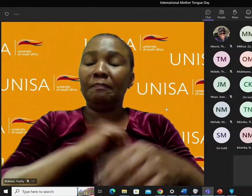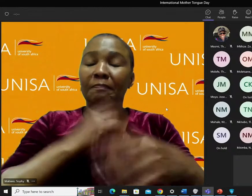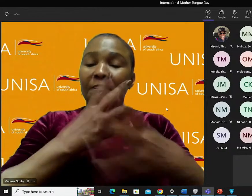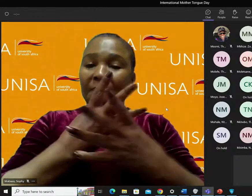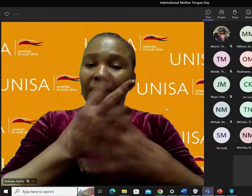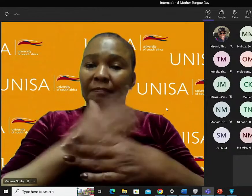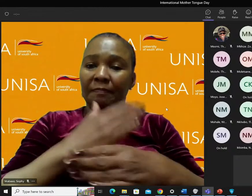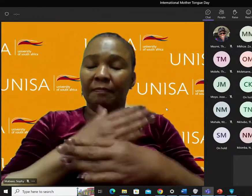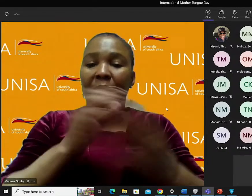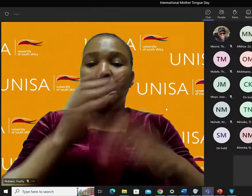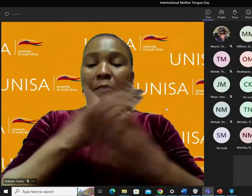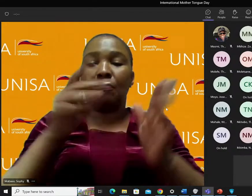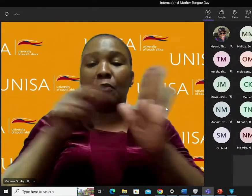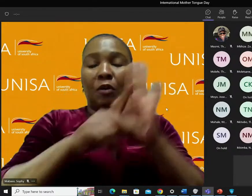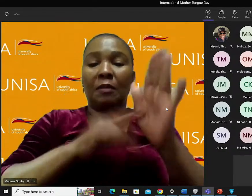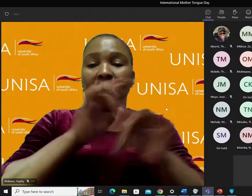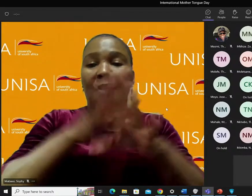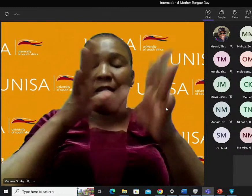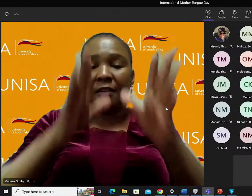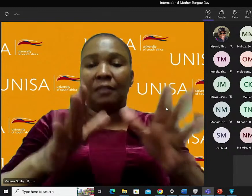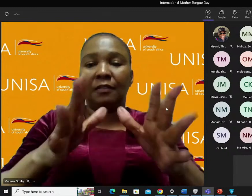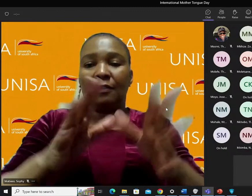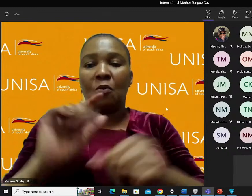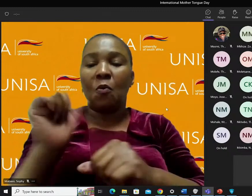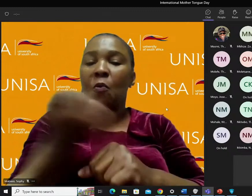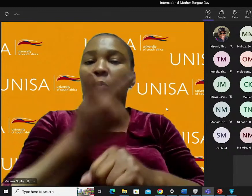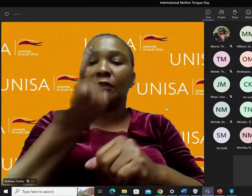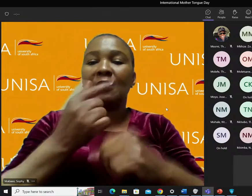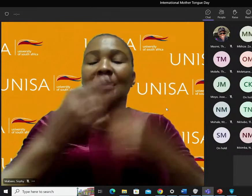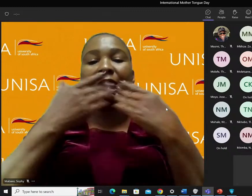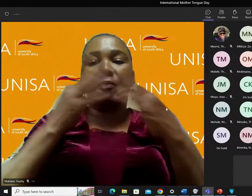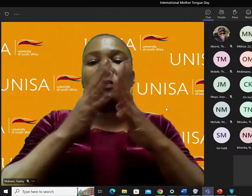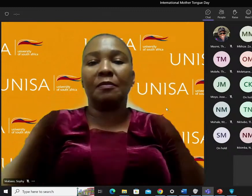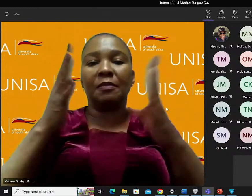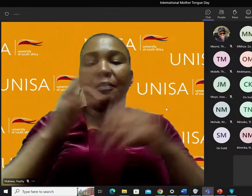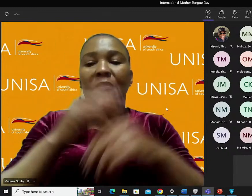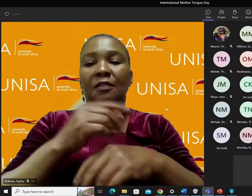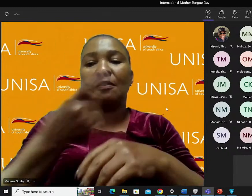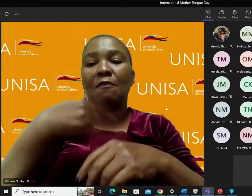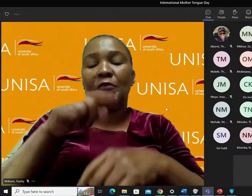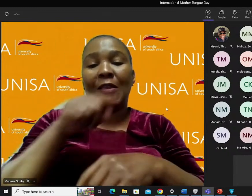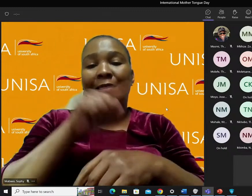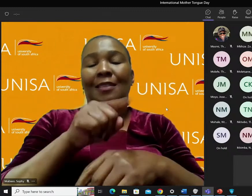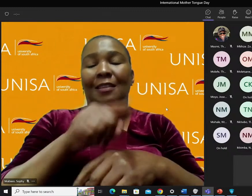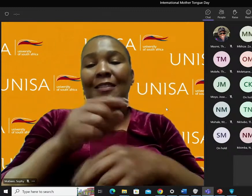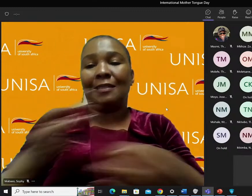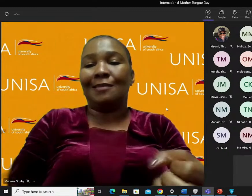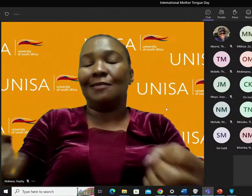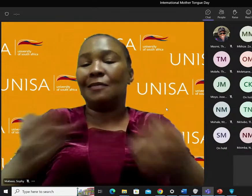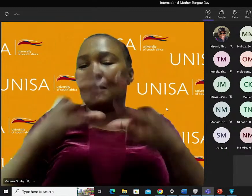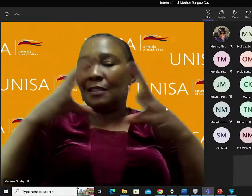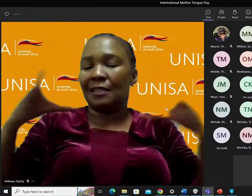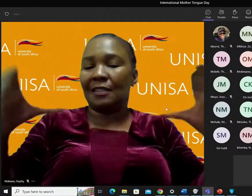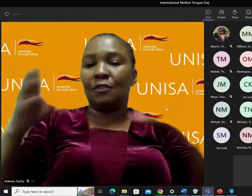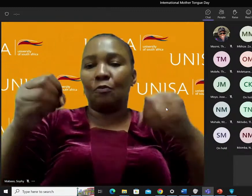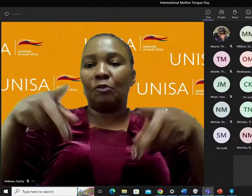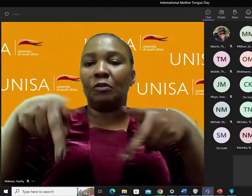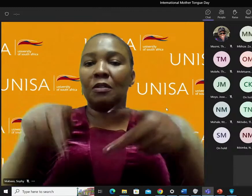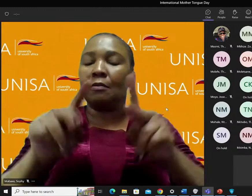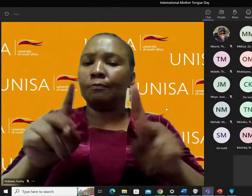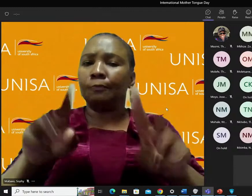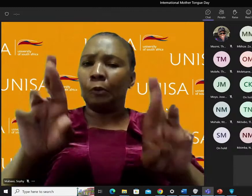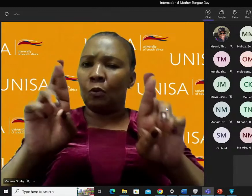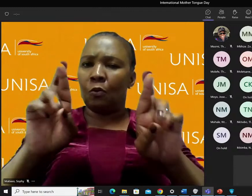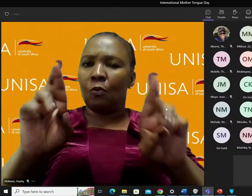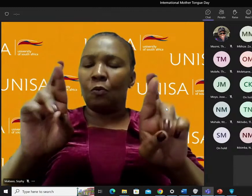program director, and everyone, thank you very much for this great opportunity. We hope that you